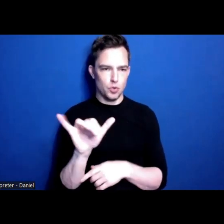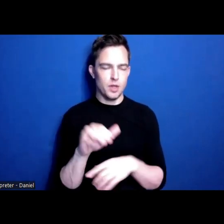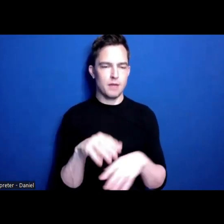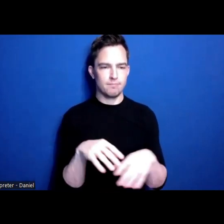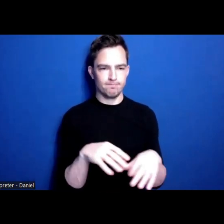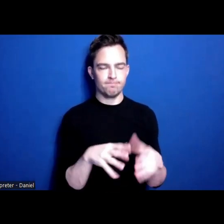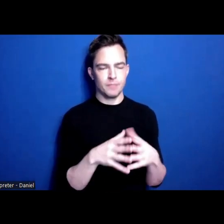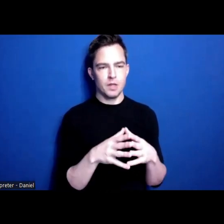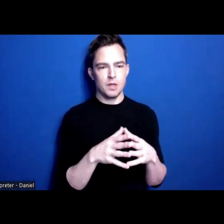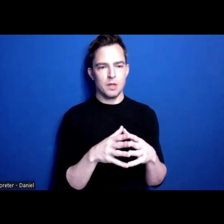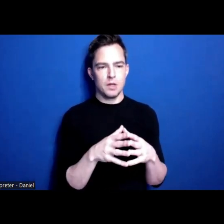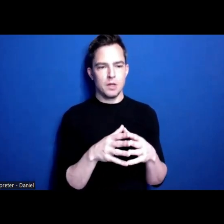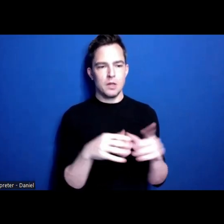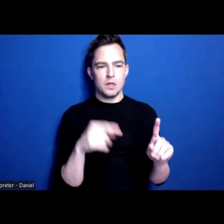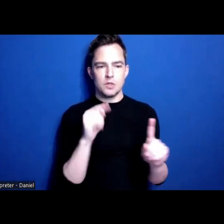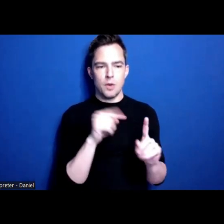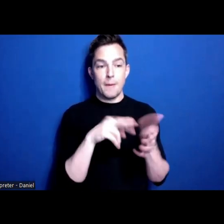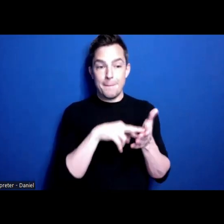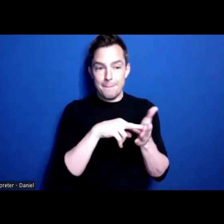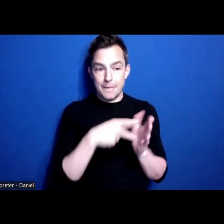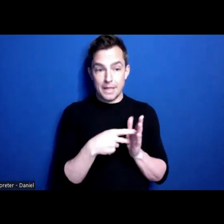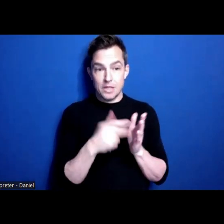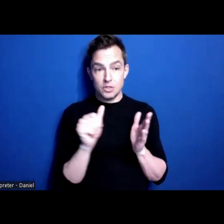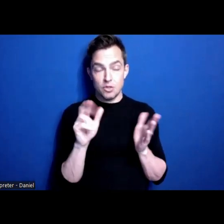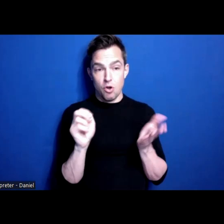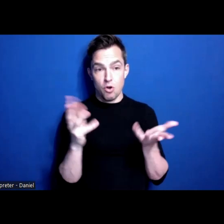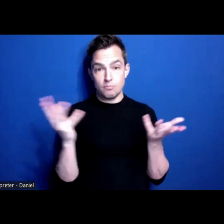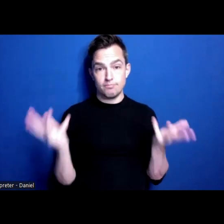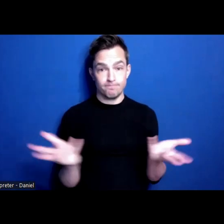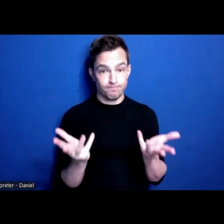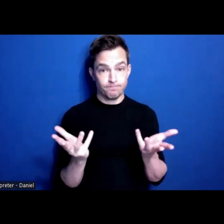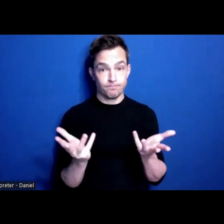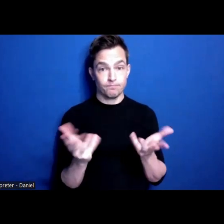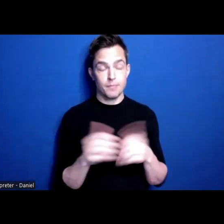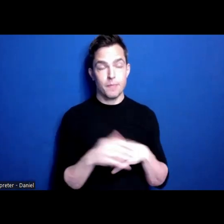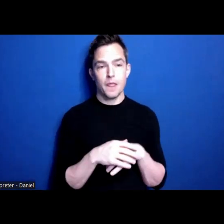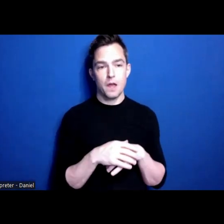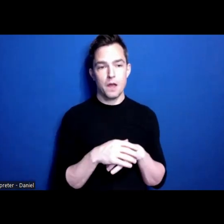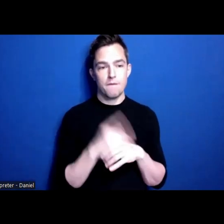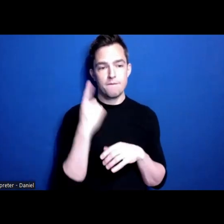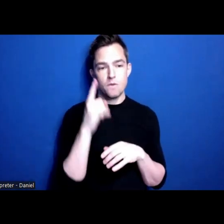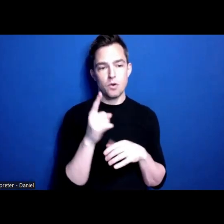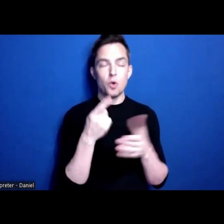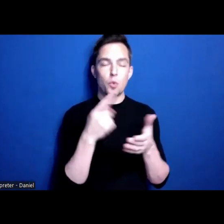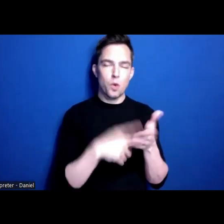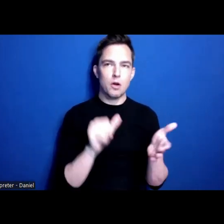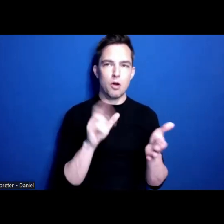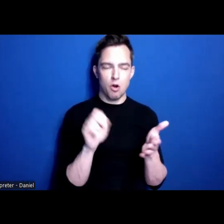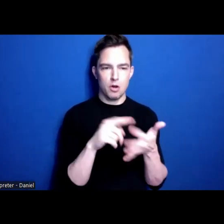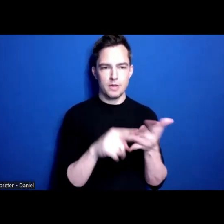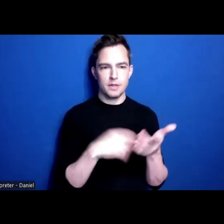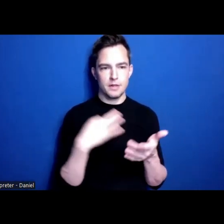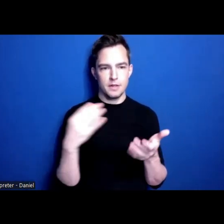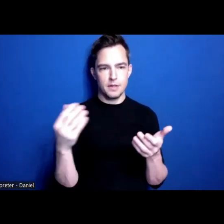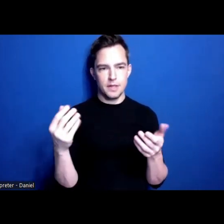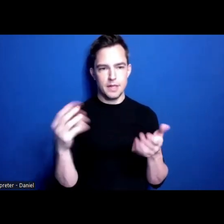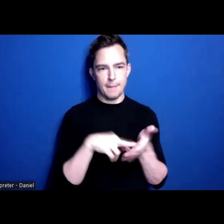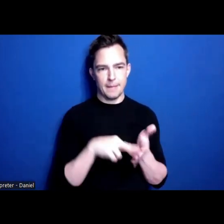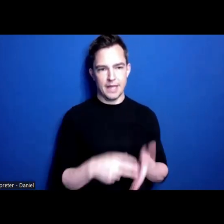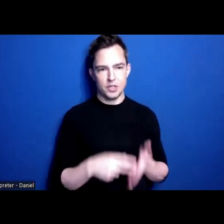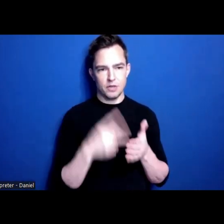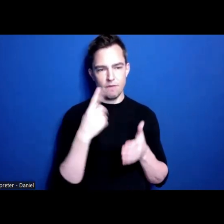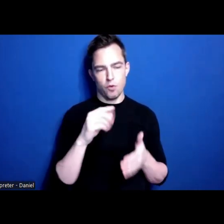So, you know, what the implications are, or what are the implications if, as faculty members in